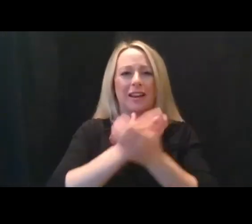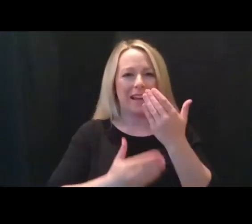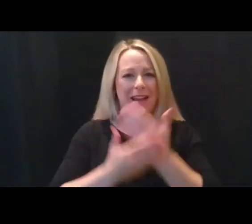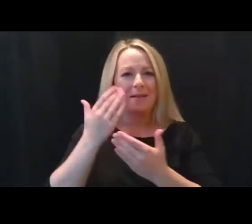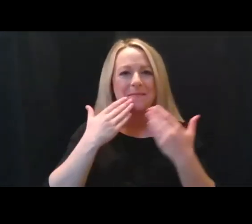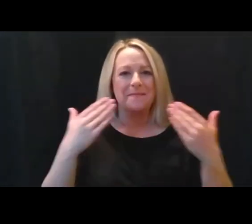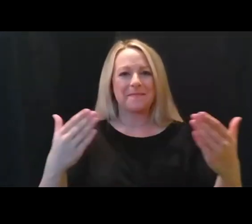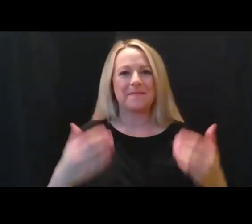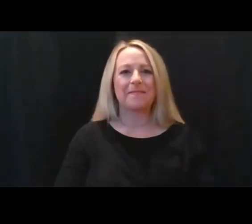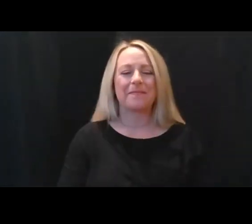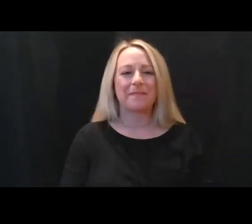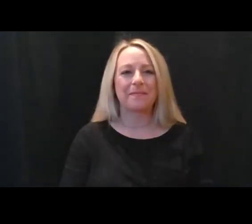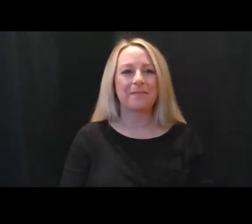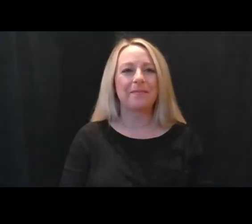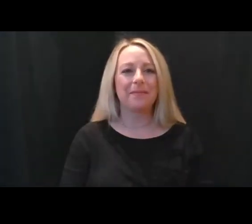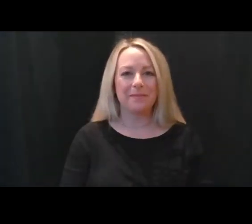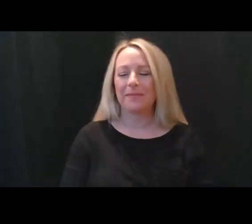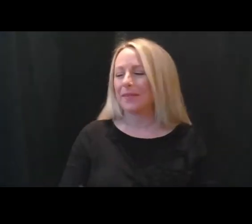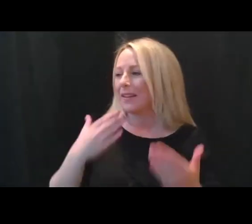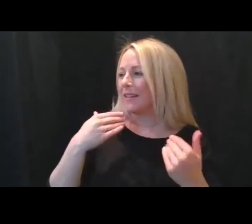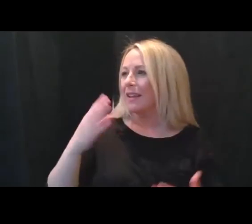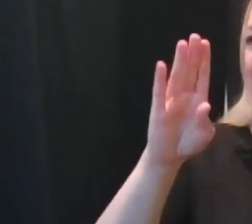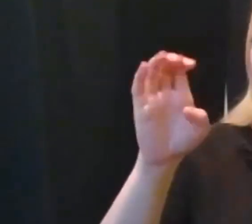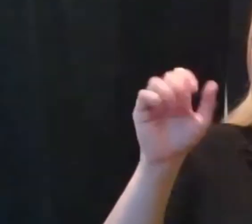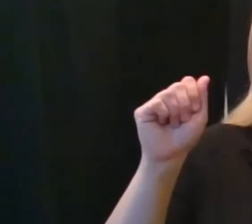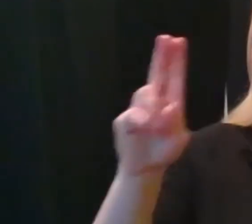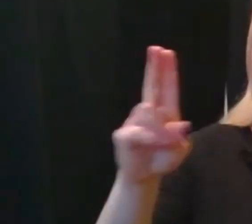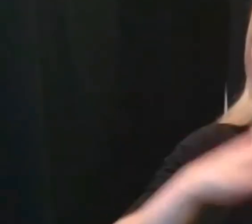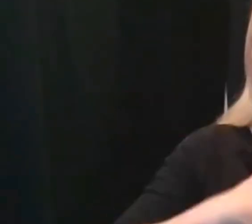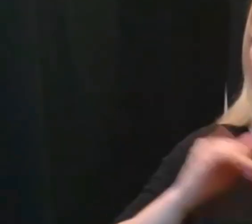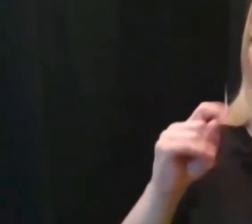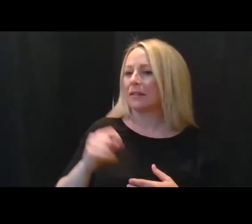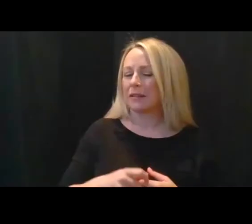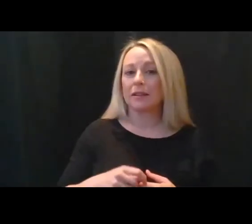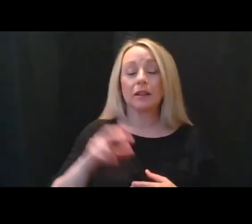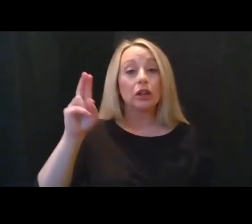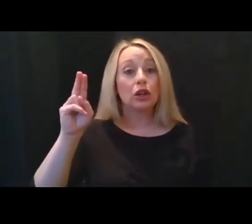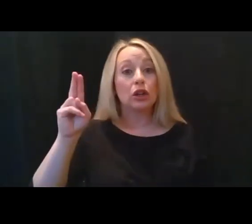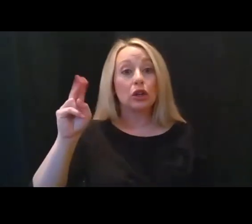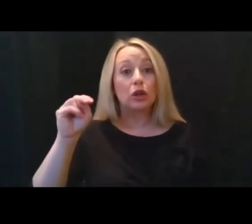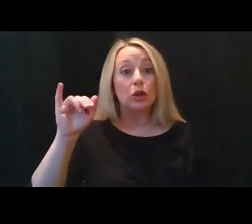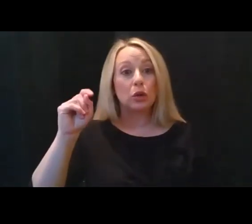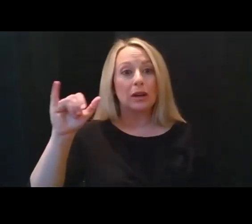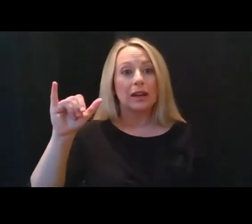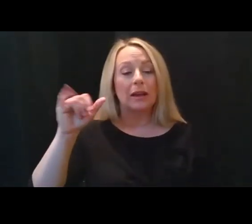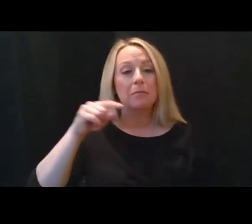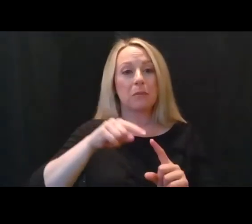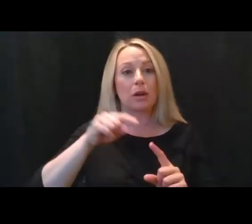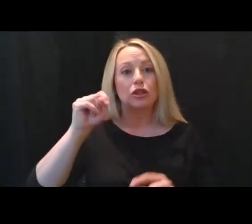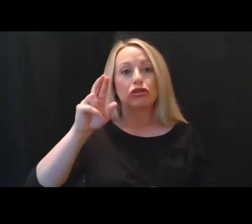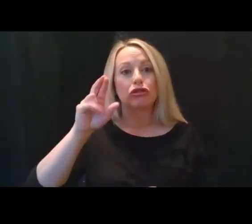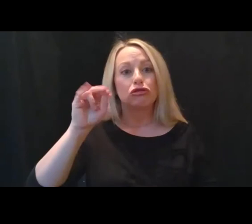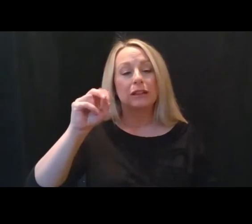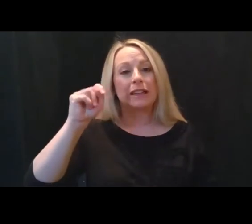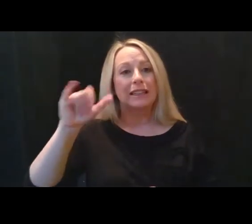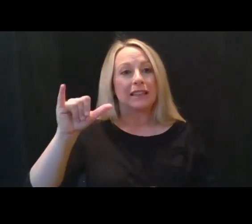you. Thank you, Beau. Appreciate it. Next, we'll hear from UnityPoint Trinity, and that will be Matt Behrens. Thanks for joining us,